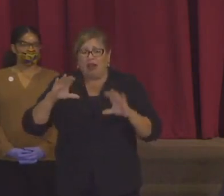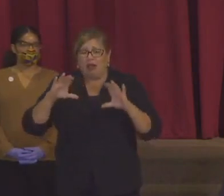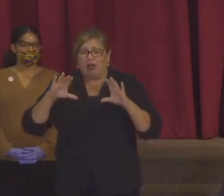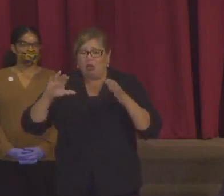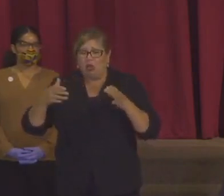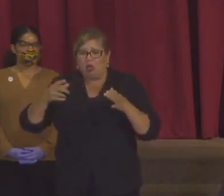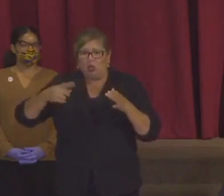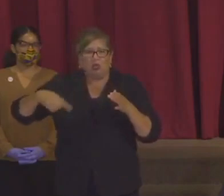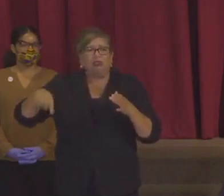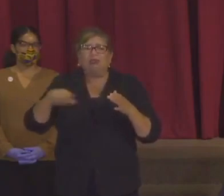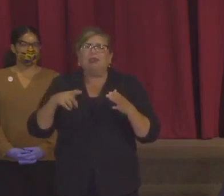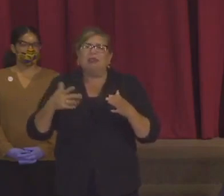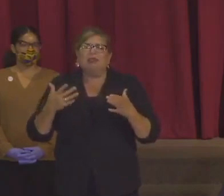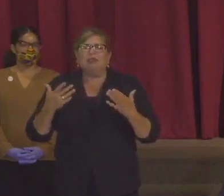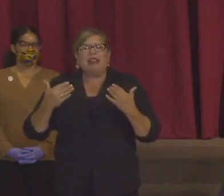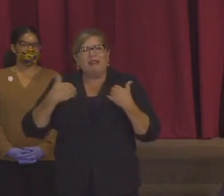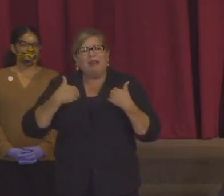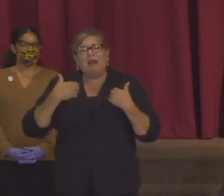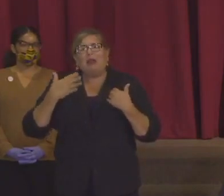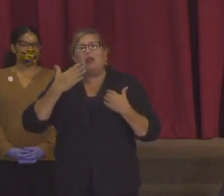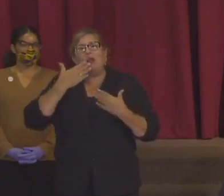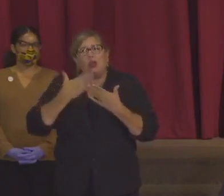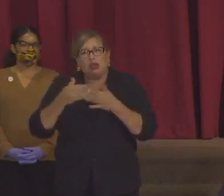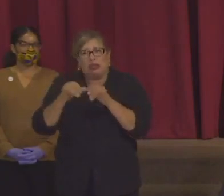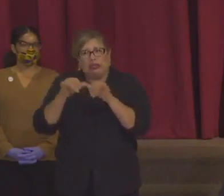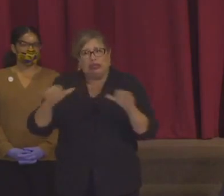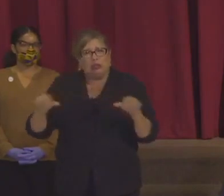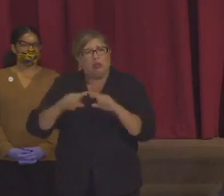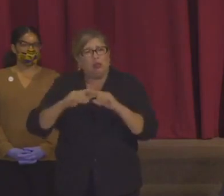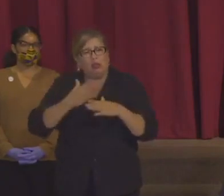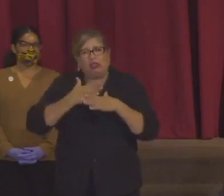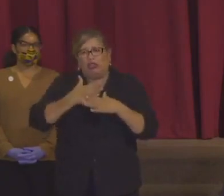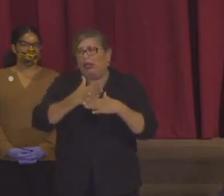effective system, and I'm pleased with the